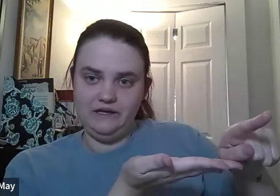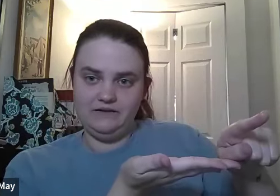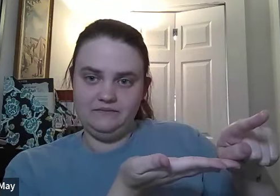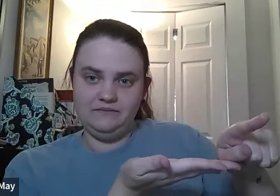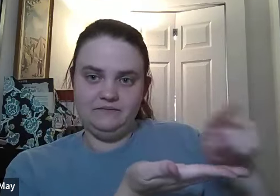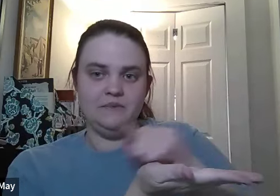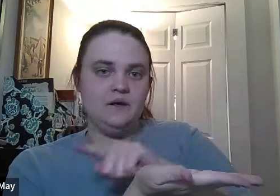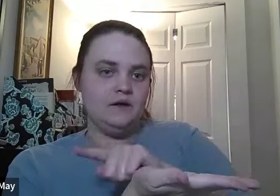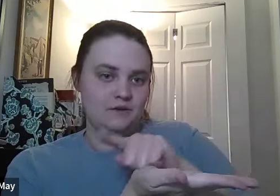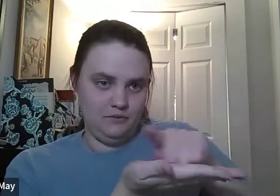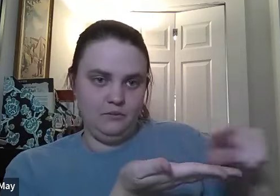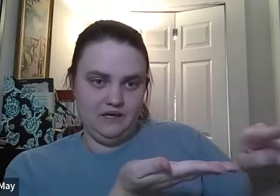Week. Week.